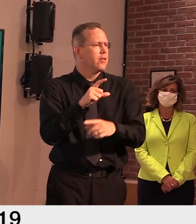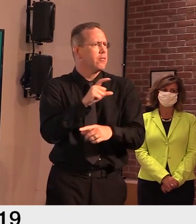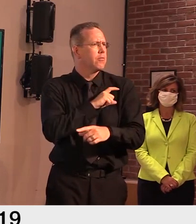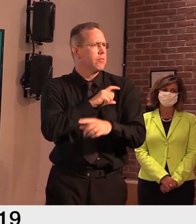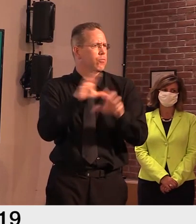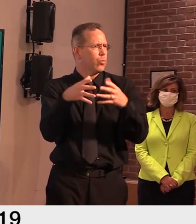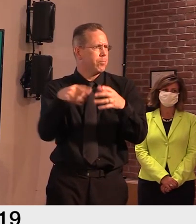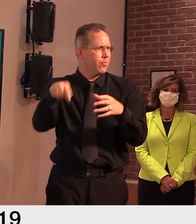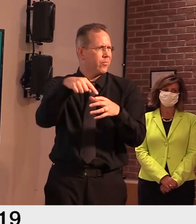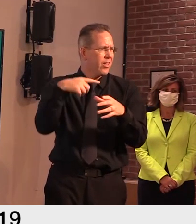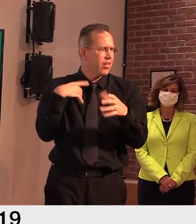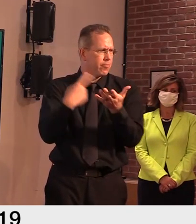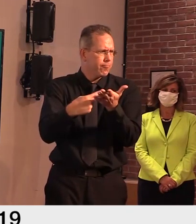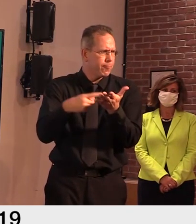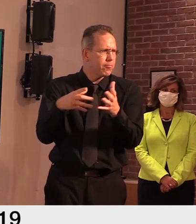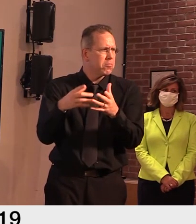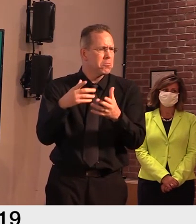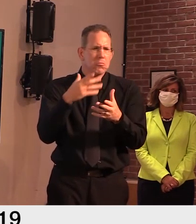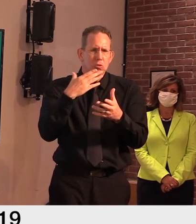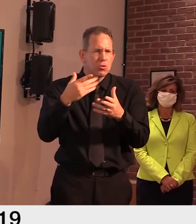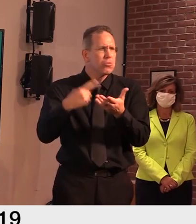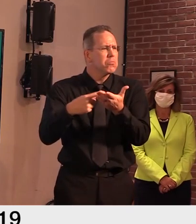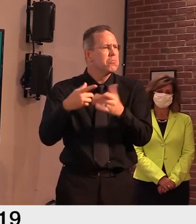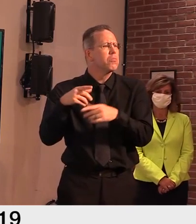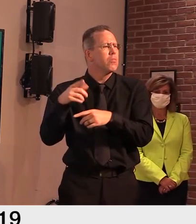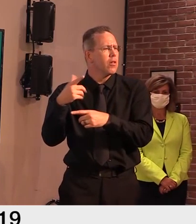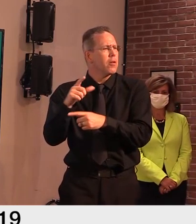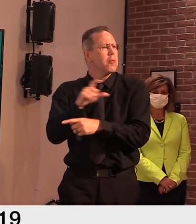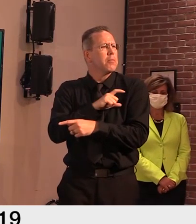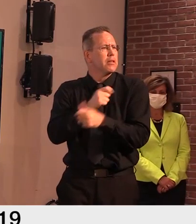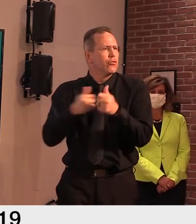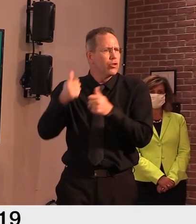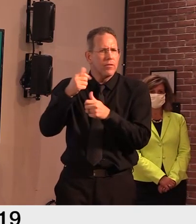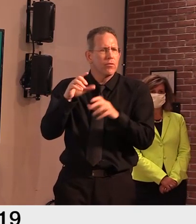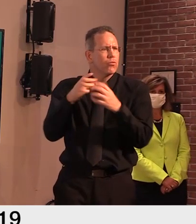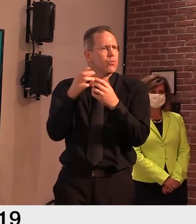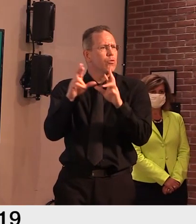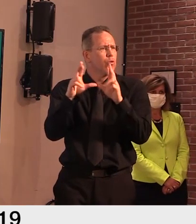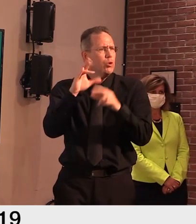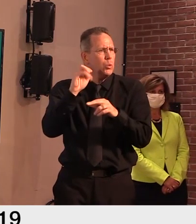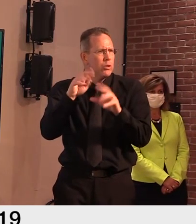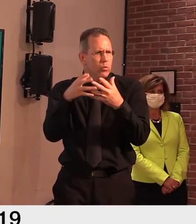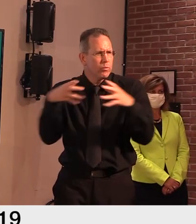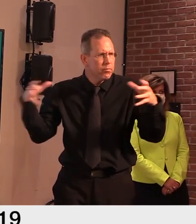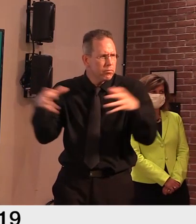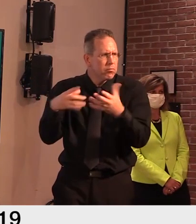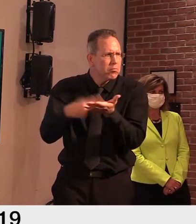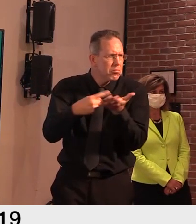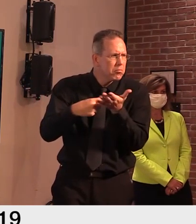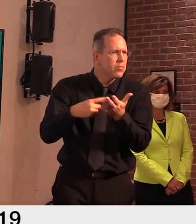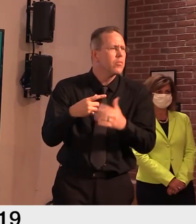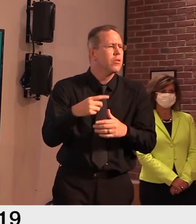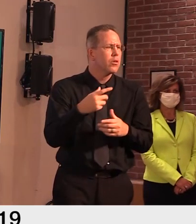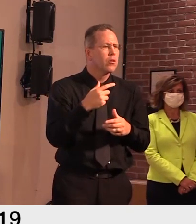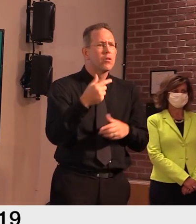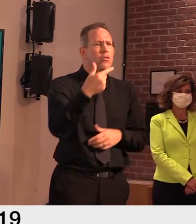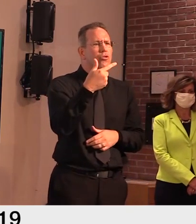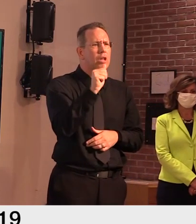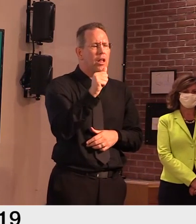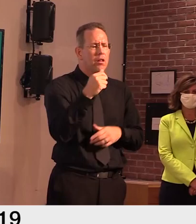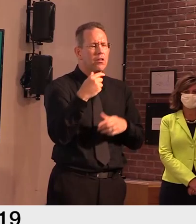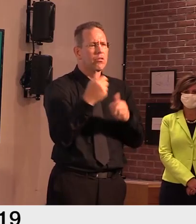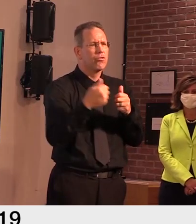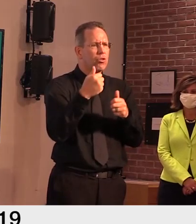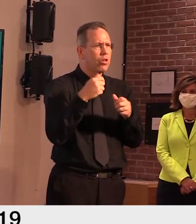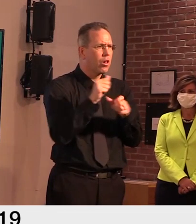The exact nuances of that haven't been fully fleshed out yet, but we've had preliminary conversations with the